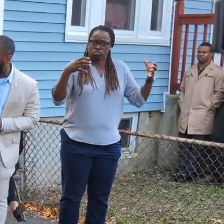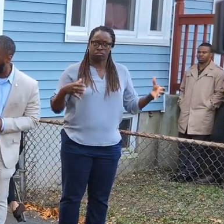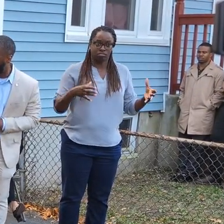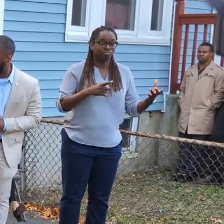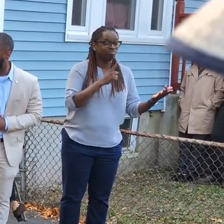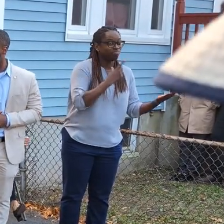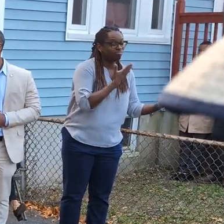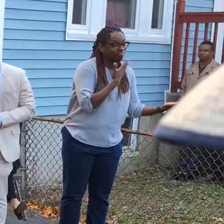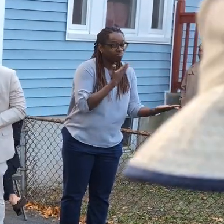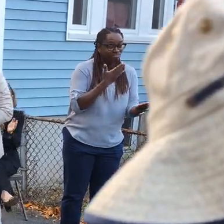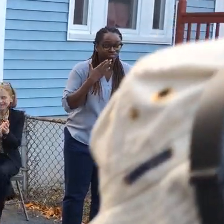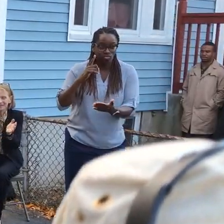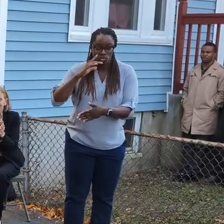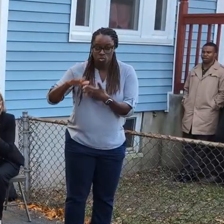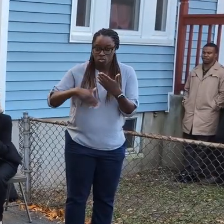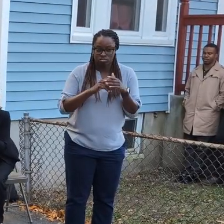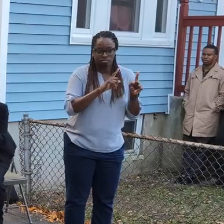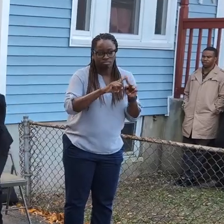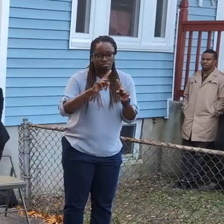on this accomplishment.